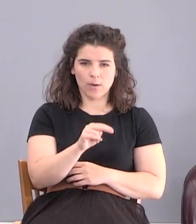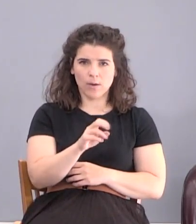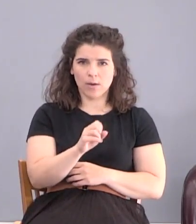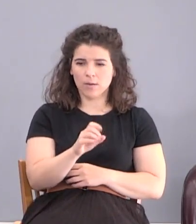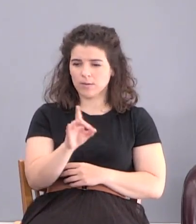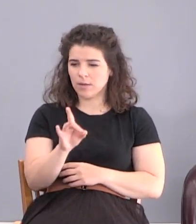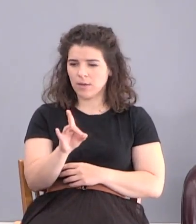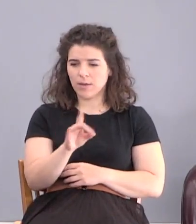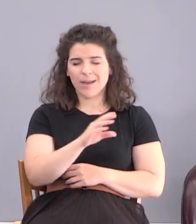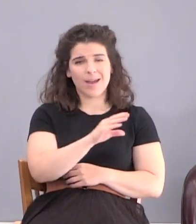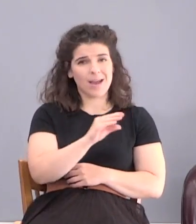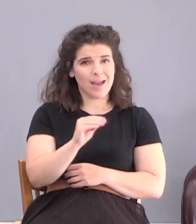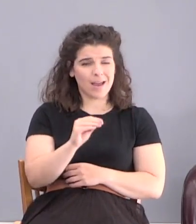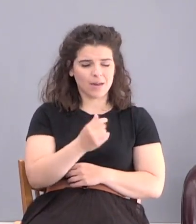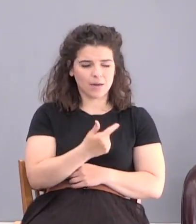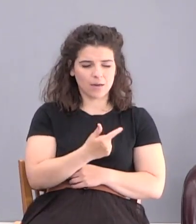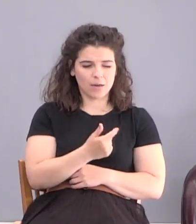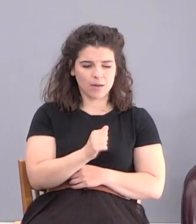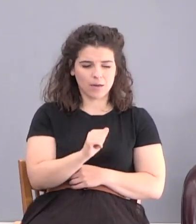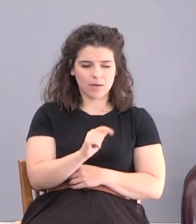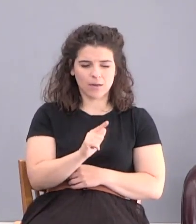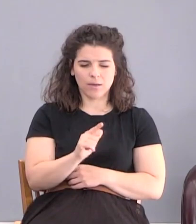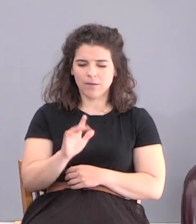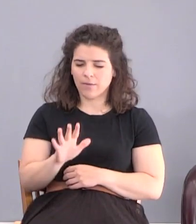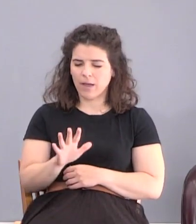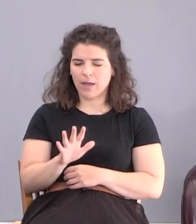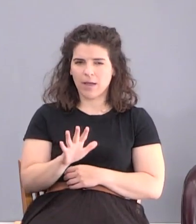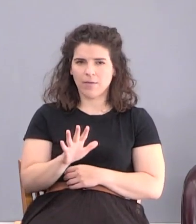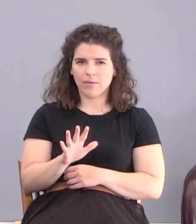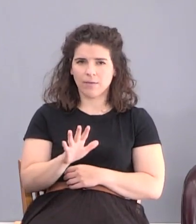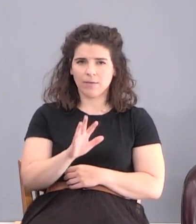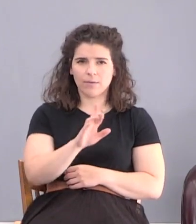Grab Romans 8 and grab Galatians 5.